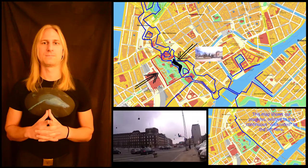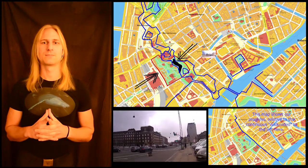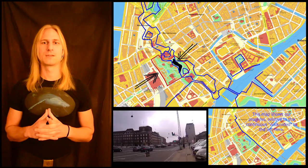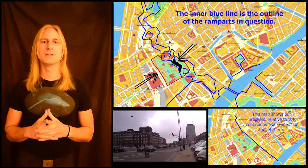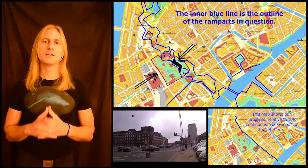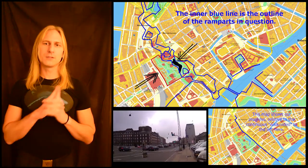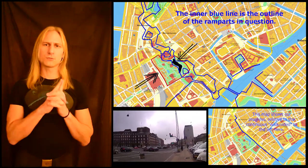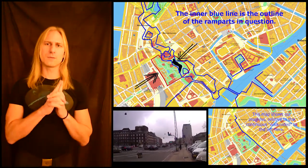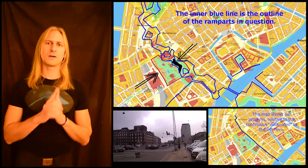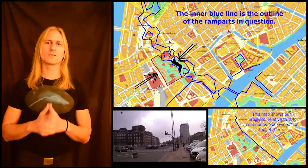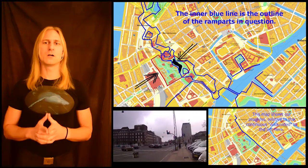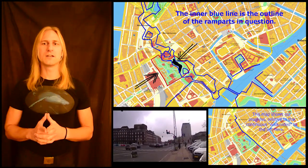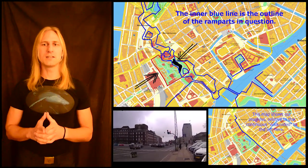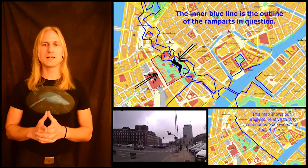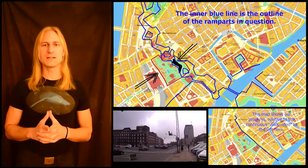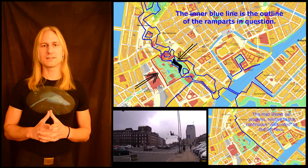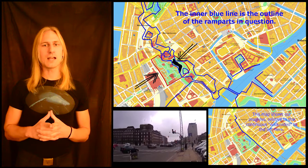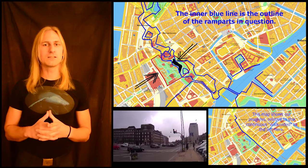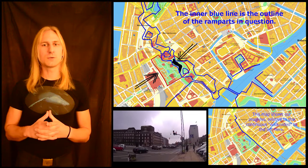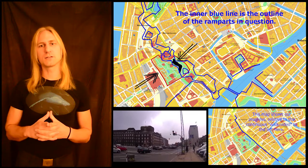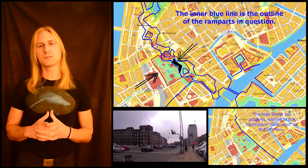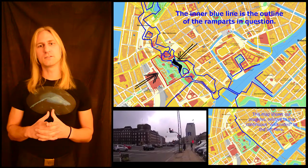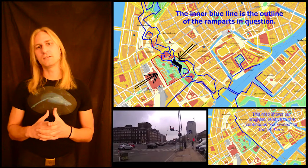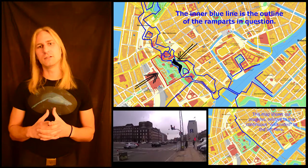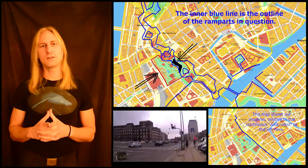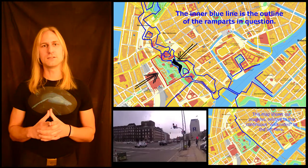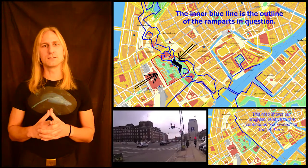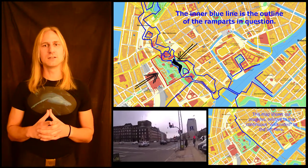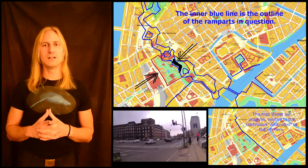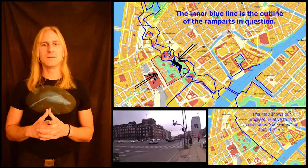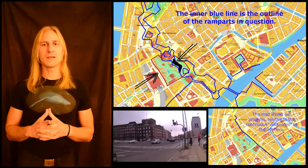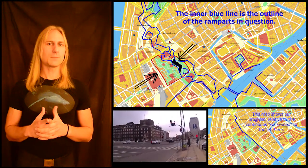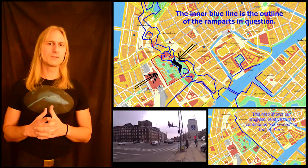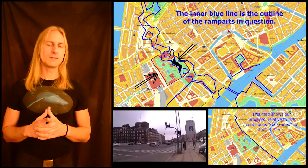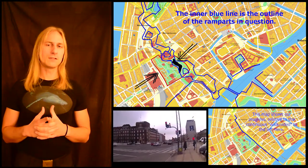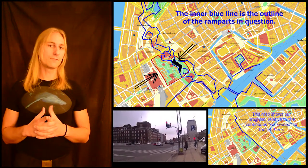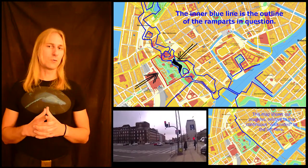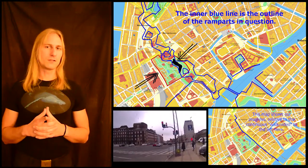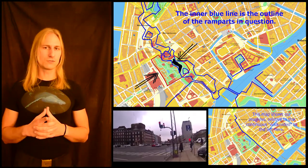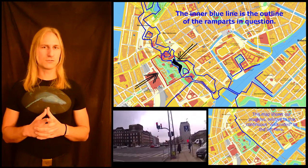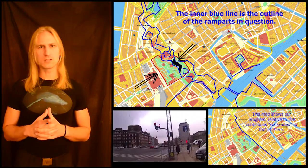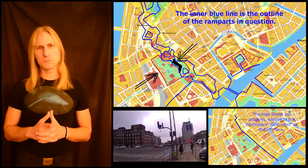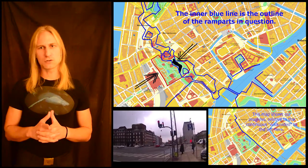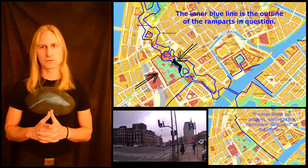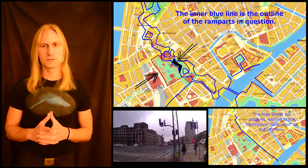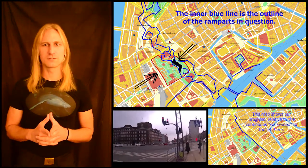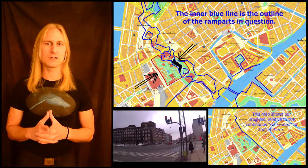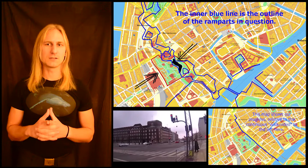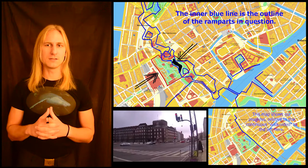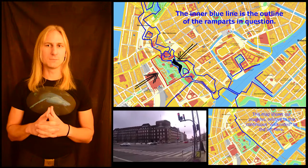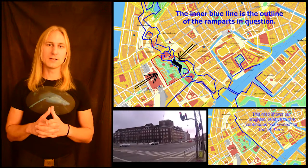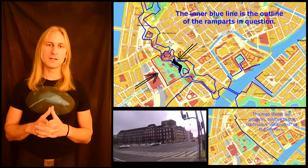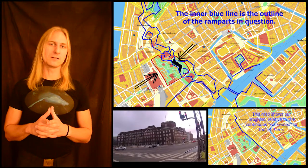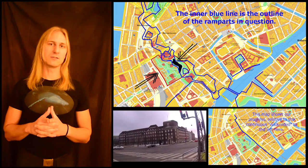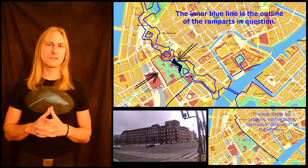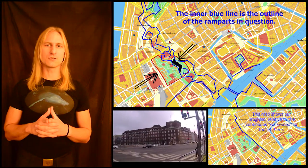ramparts. Those ramparts were maintained as active parts of the city defences, up until the aforementioned decommission started